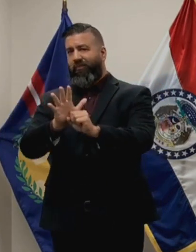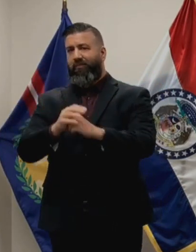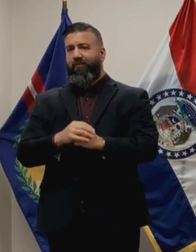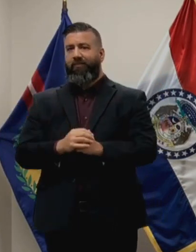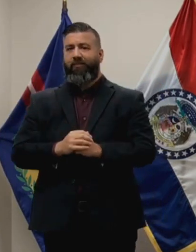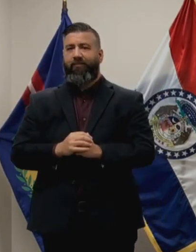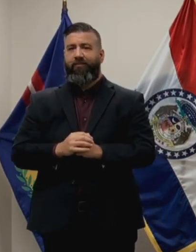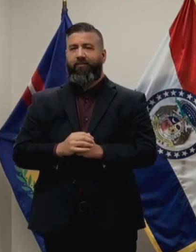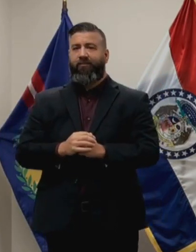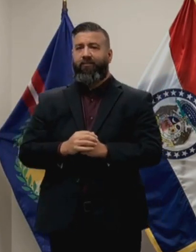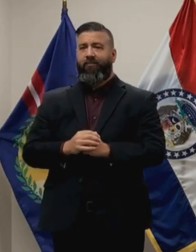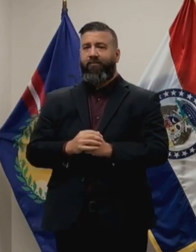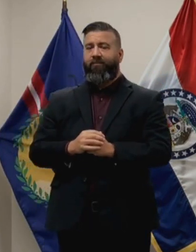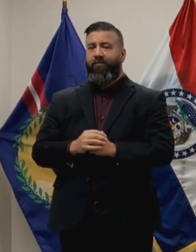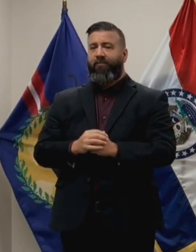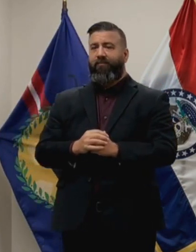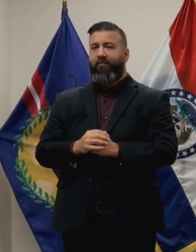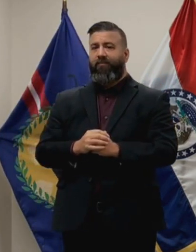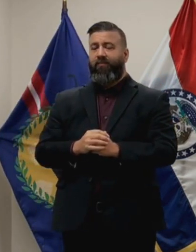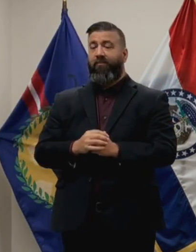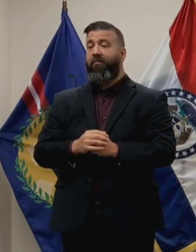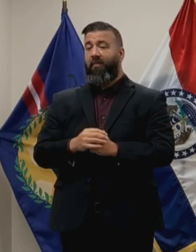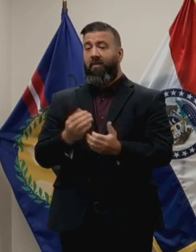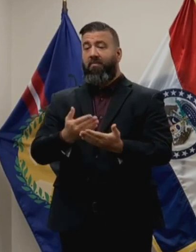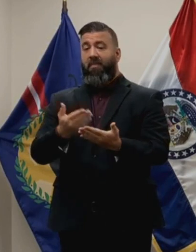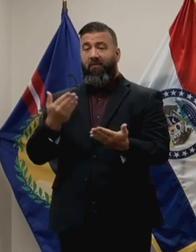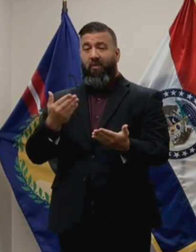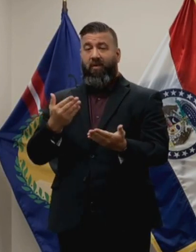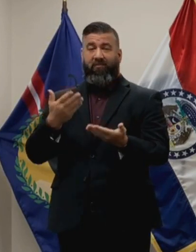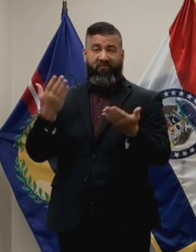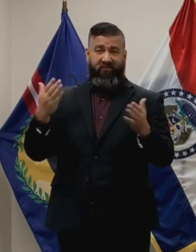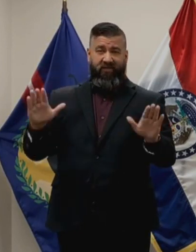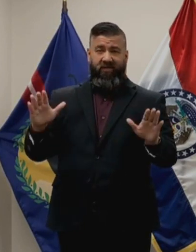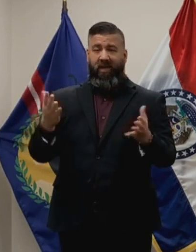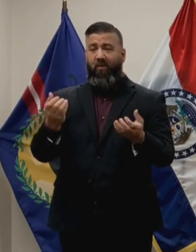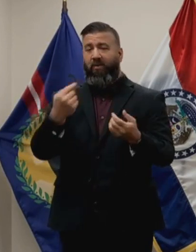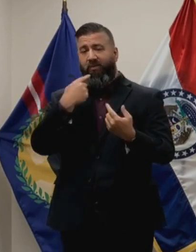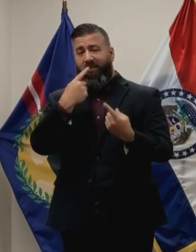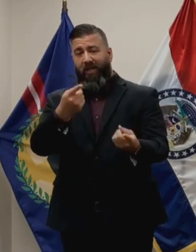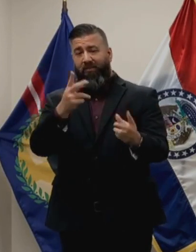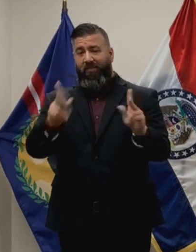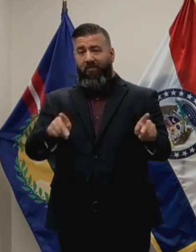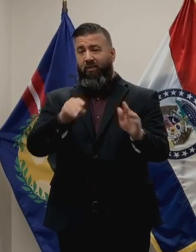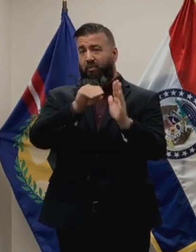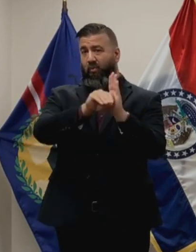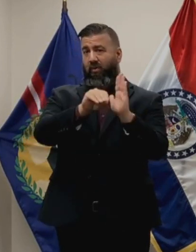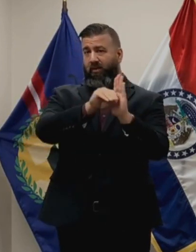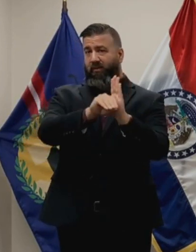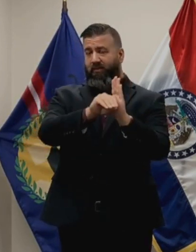Before I go, I want to take a moment to let those in New Orleans know that we are thinking about you and wishing you the very